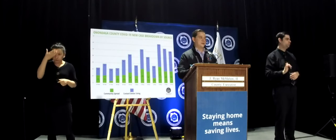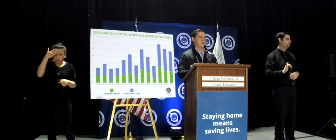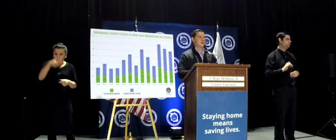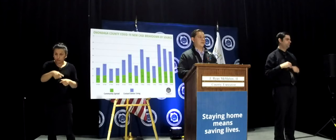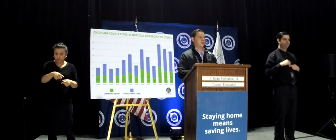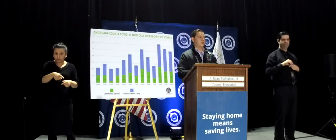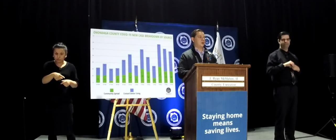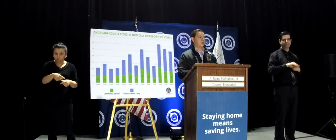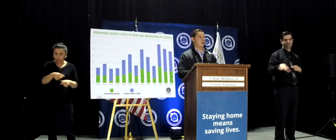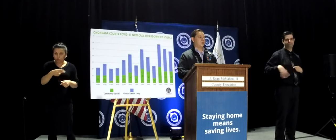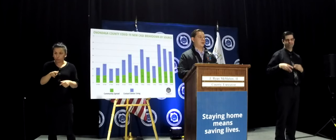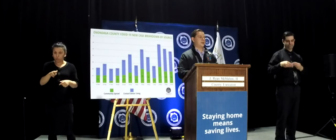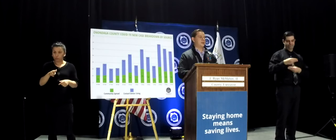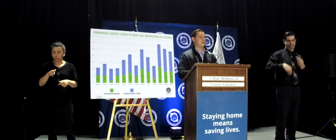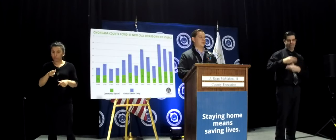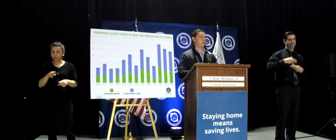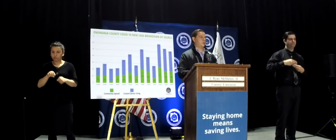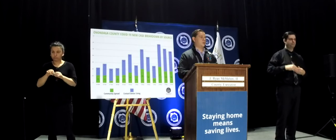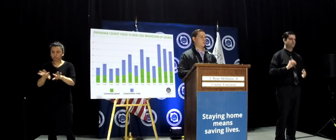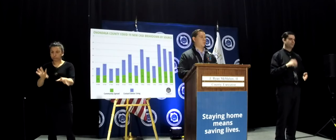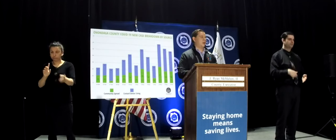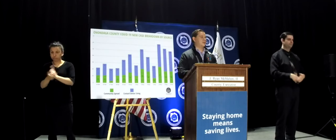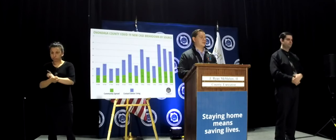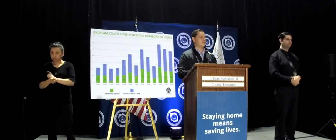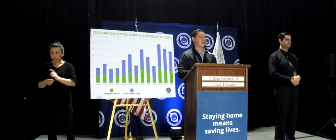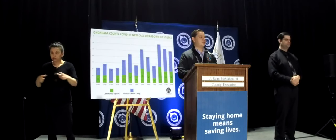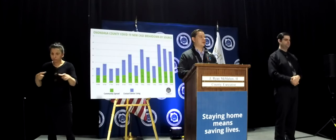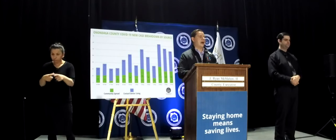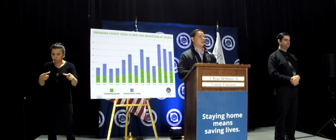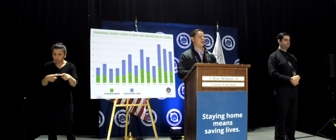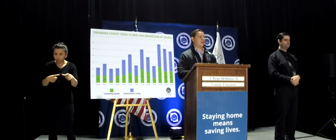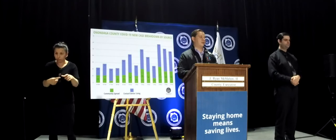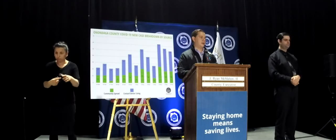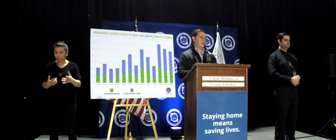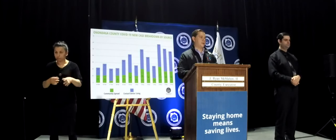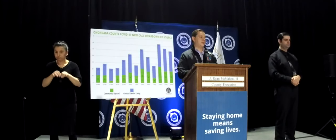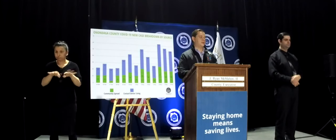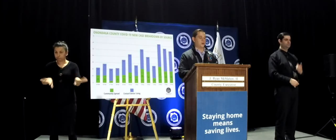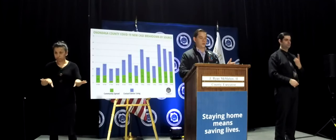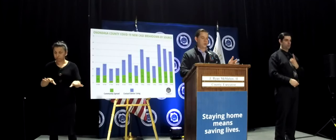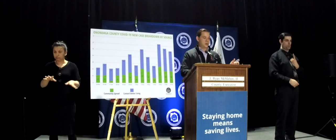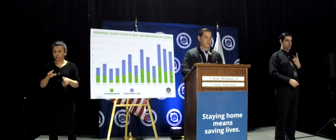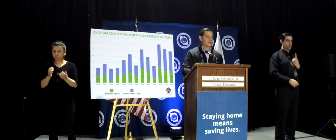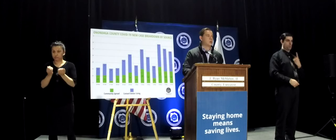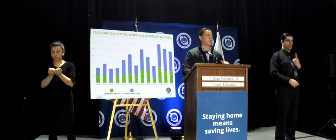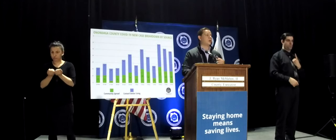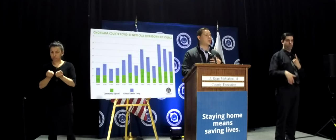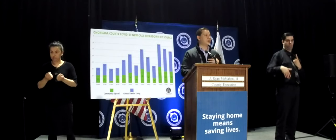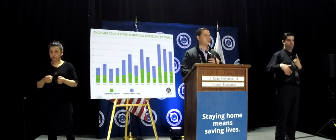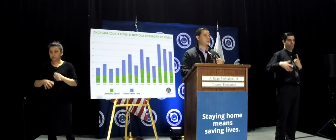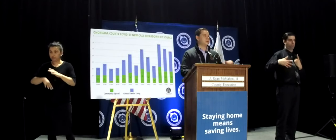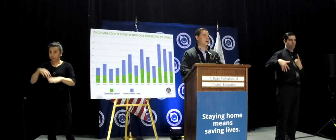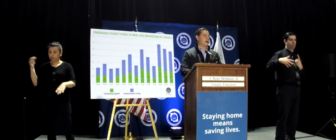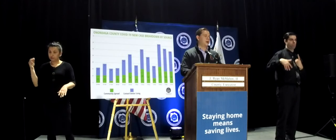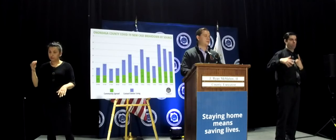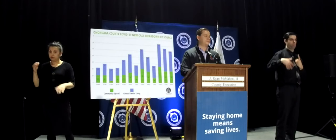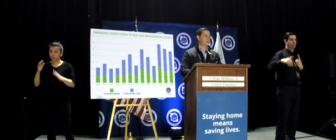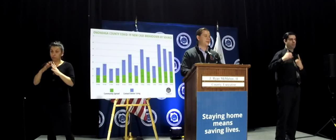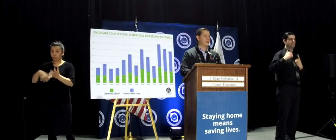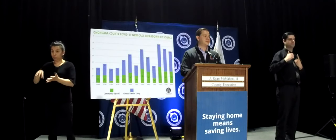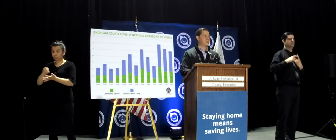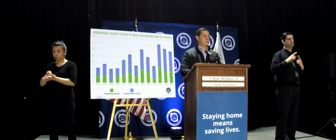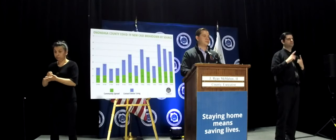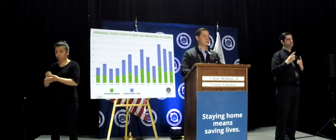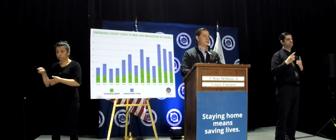different than if you're going to go and celebrate with relatives that you're not with every day on this. So that's what we're doing,